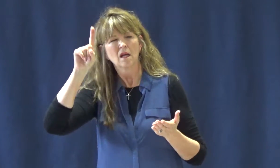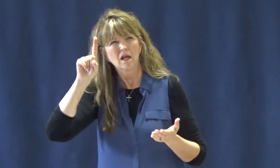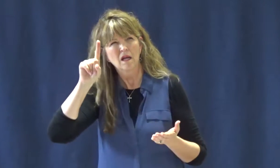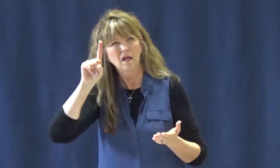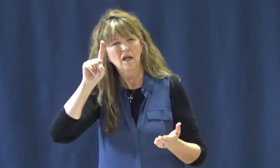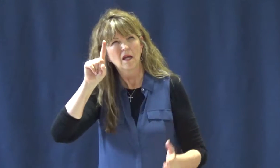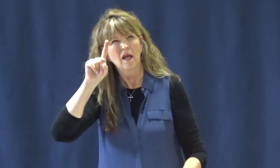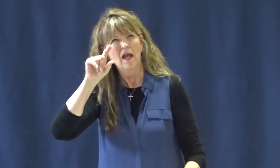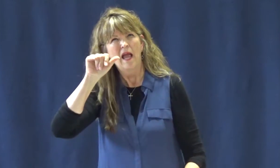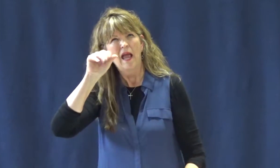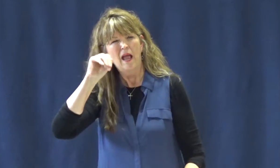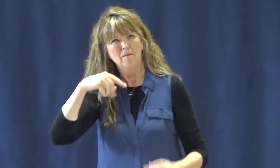check,